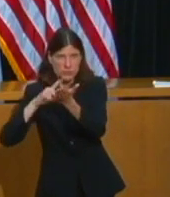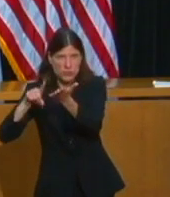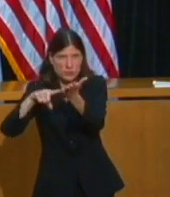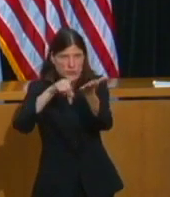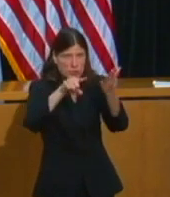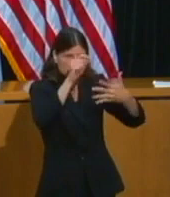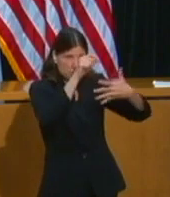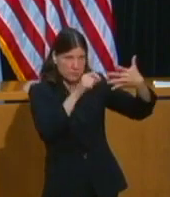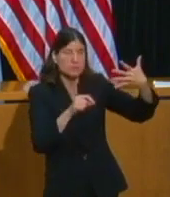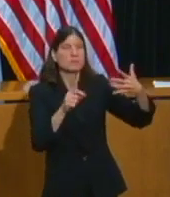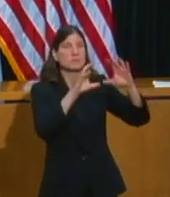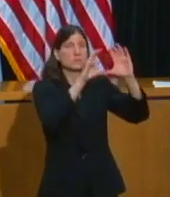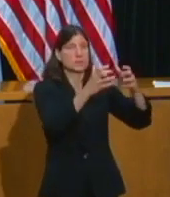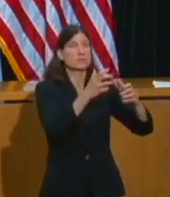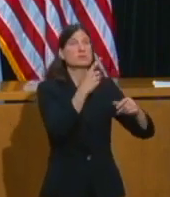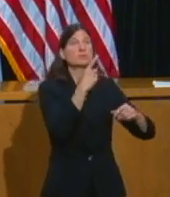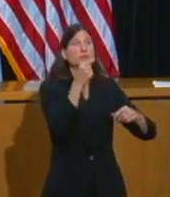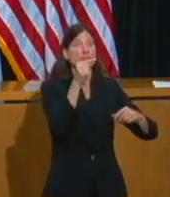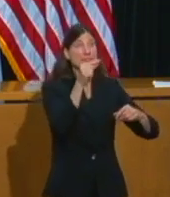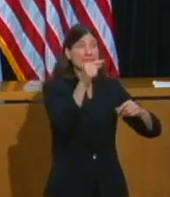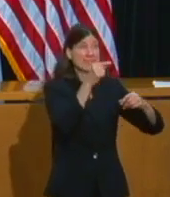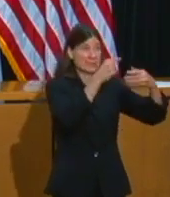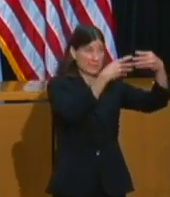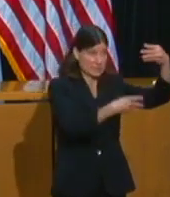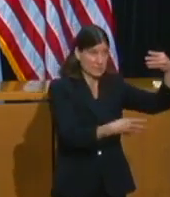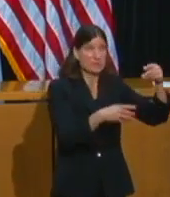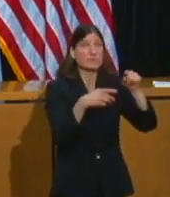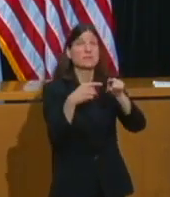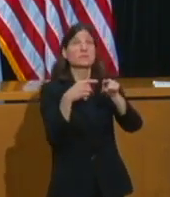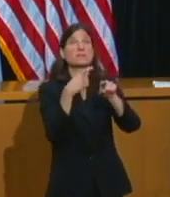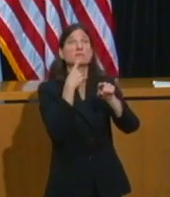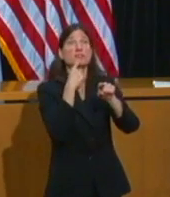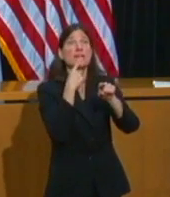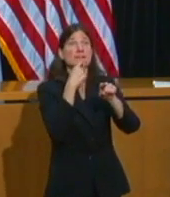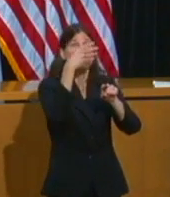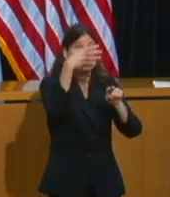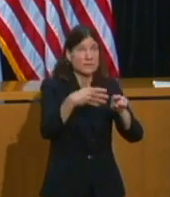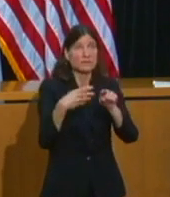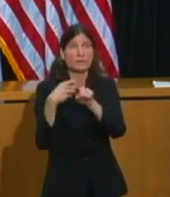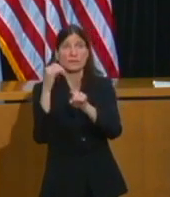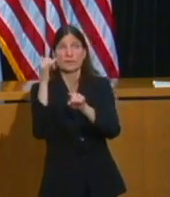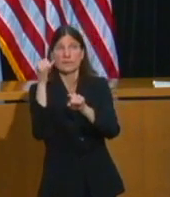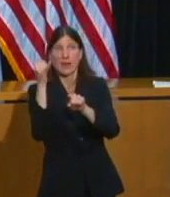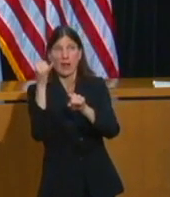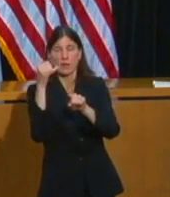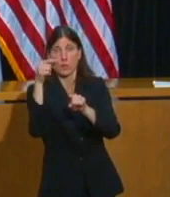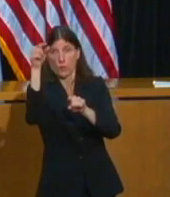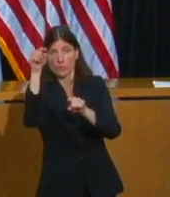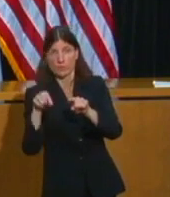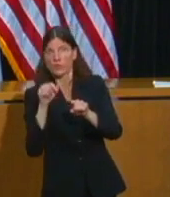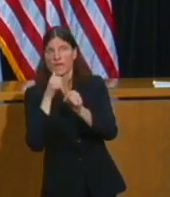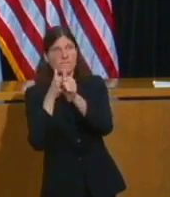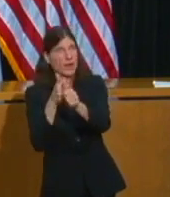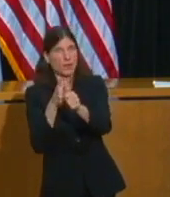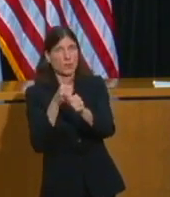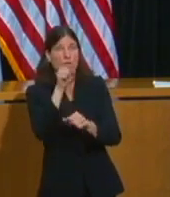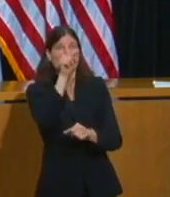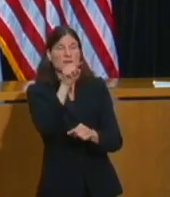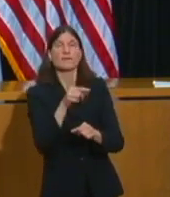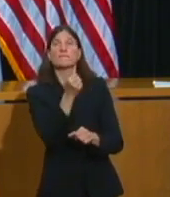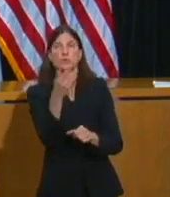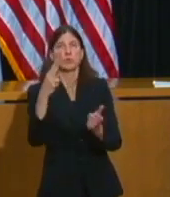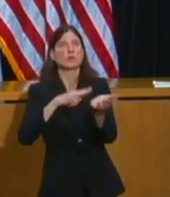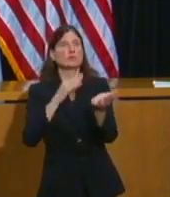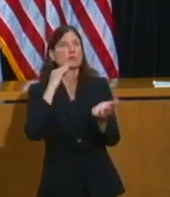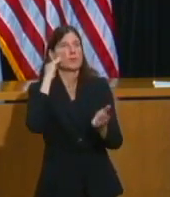competencies. If you failed, we had five categories that if you failed one, you failed the entire test. So those